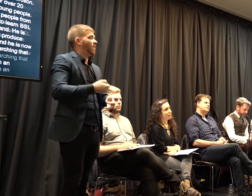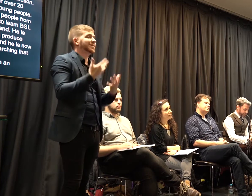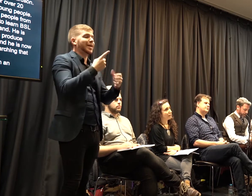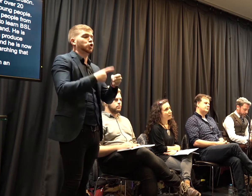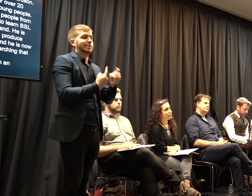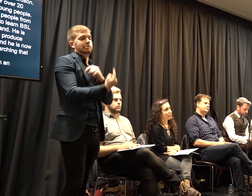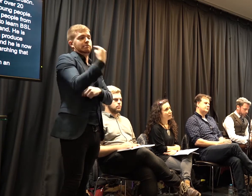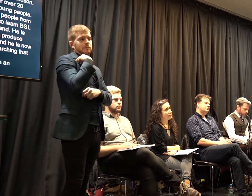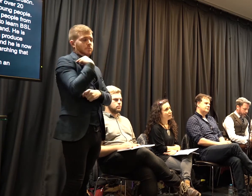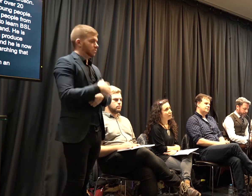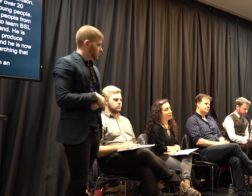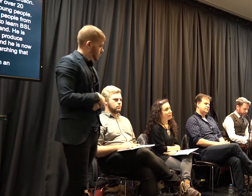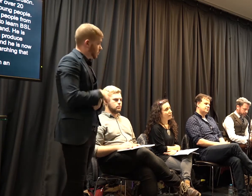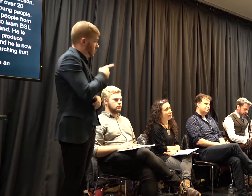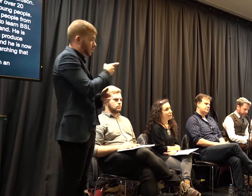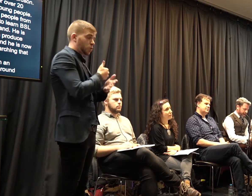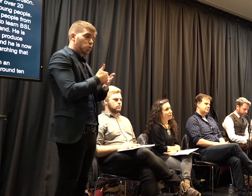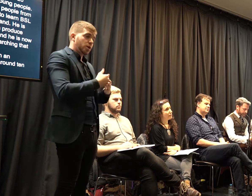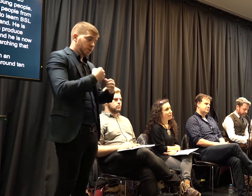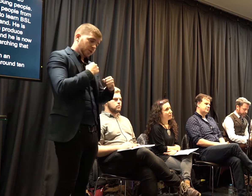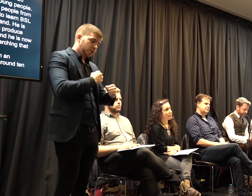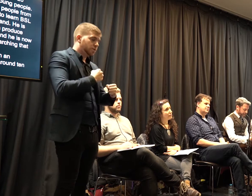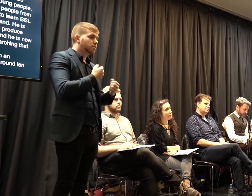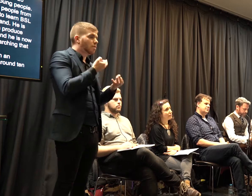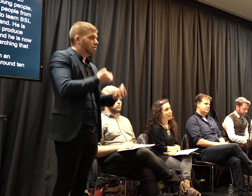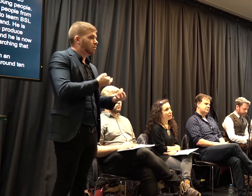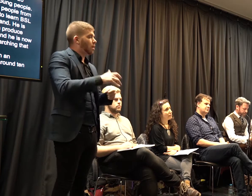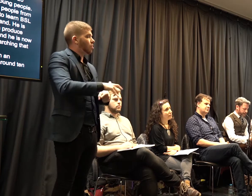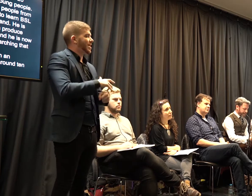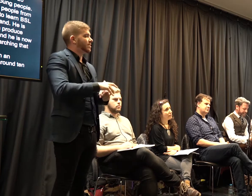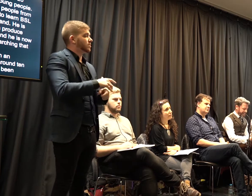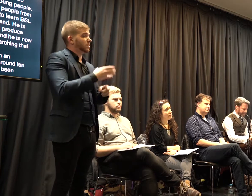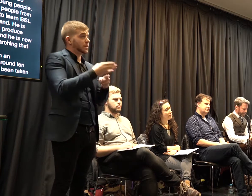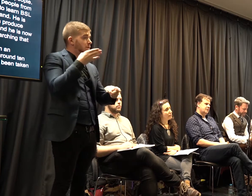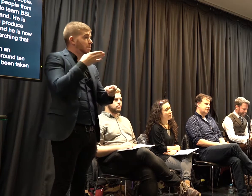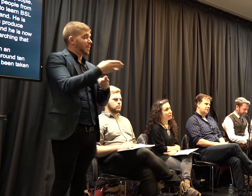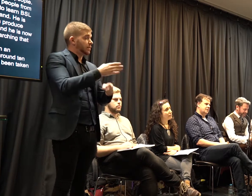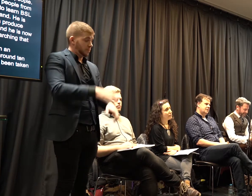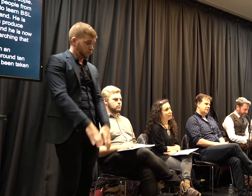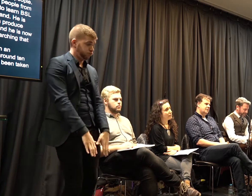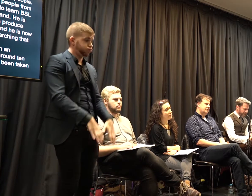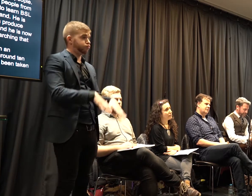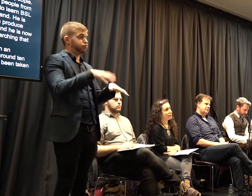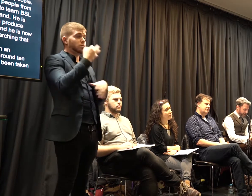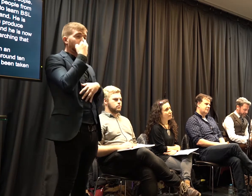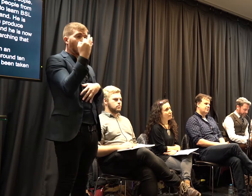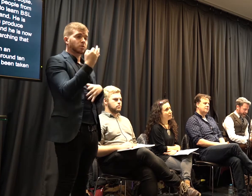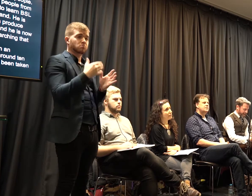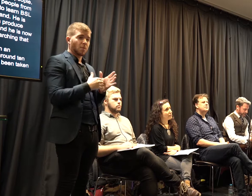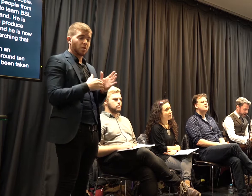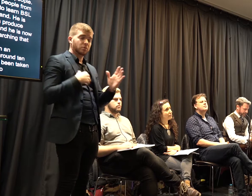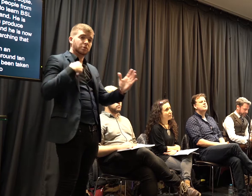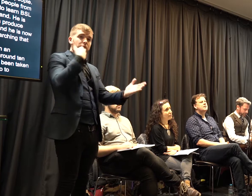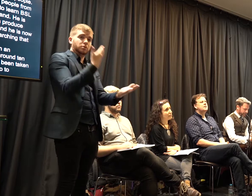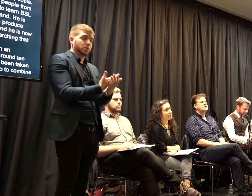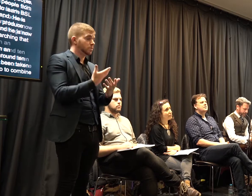10 years. She has always loved theatre, having been taken to see it from the age of about 18 months. So to combine both this love